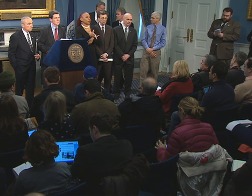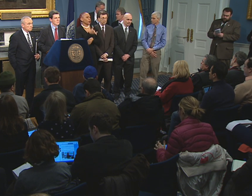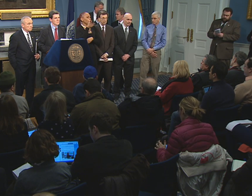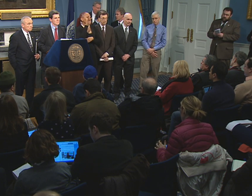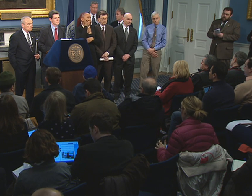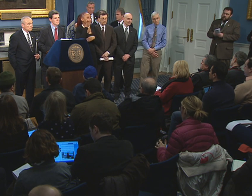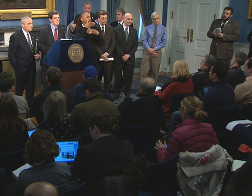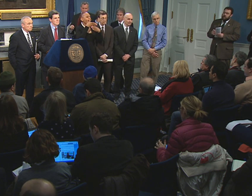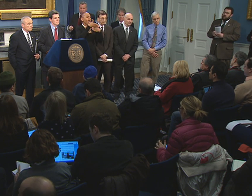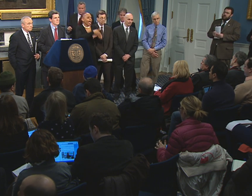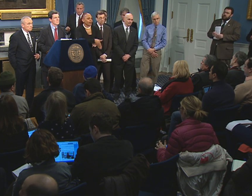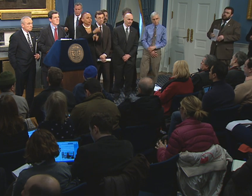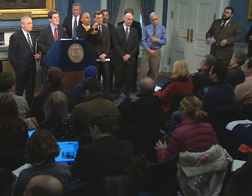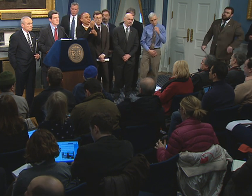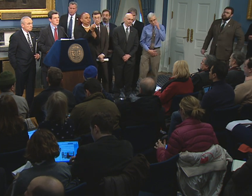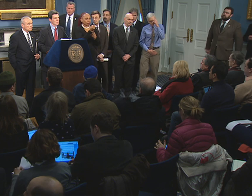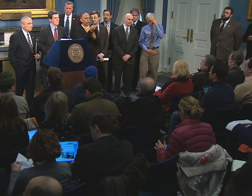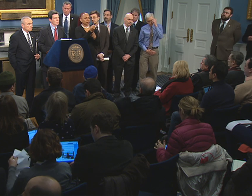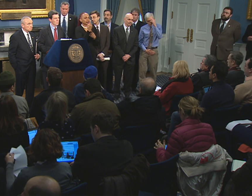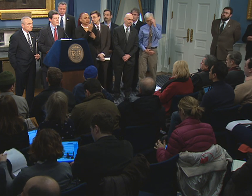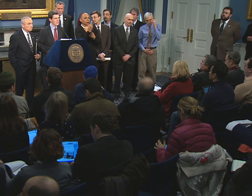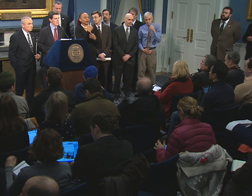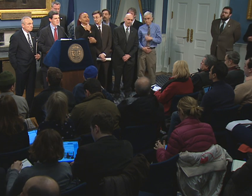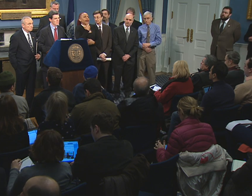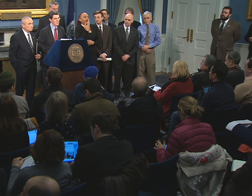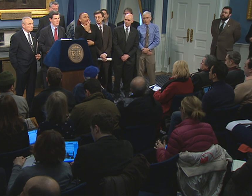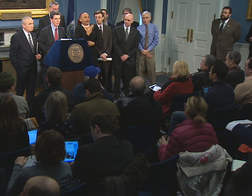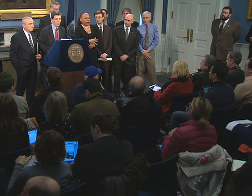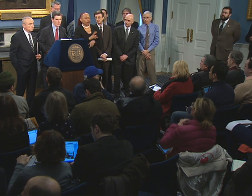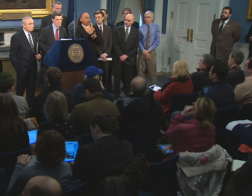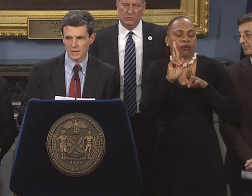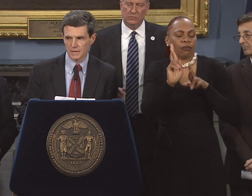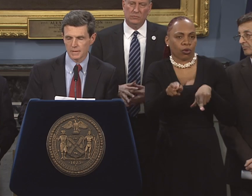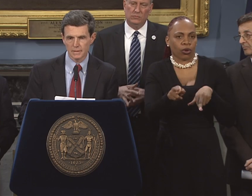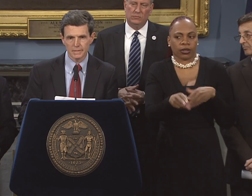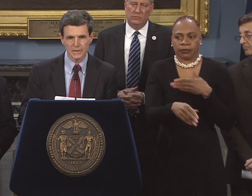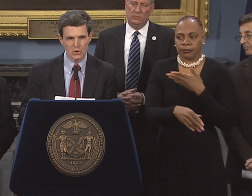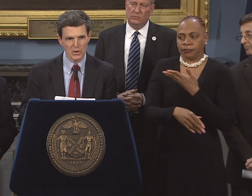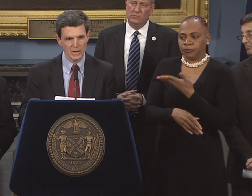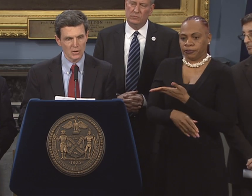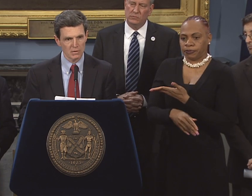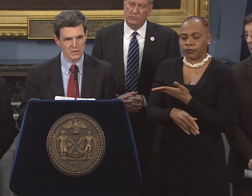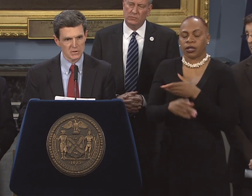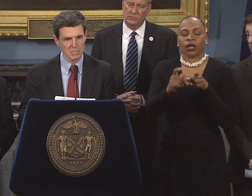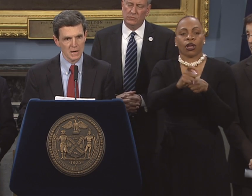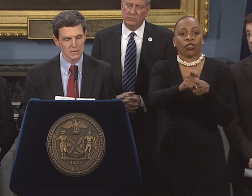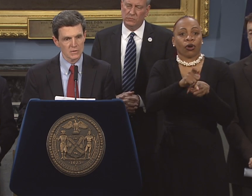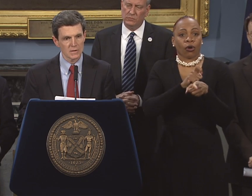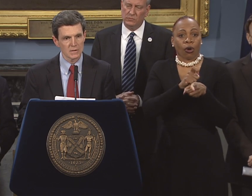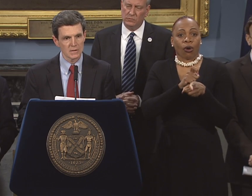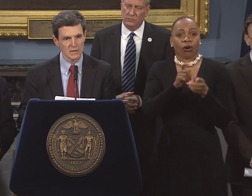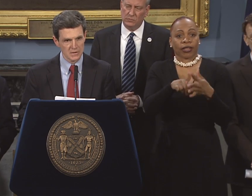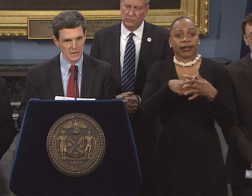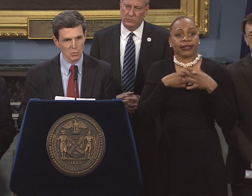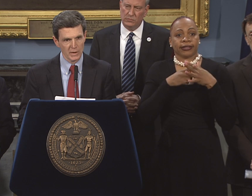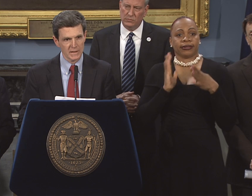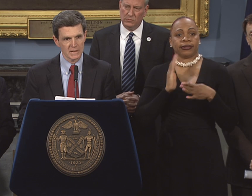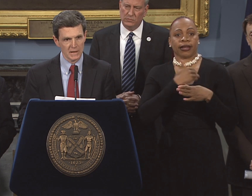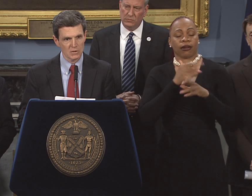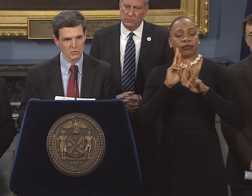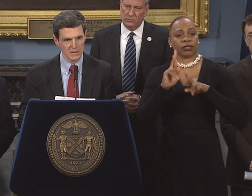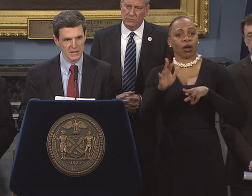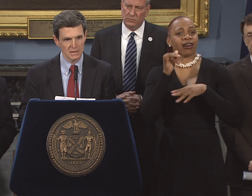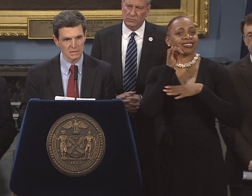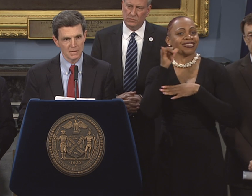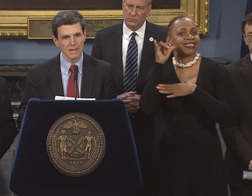that someone said that they reported it. Is that So correct? when the call that initiated our response yesterday morning